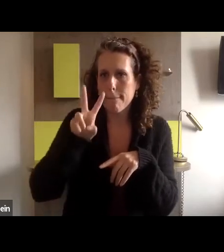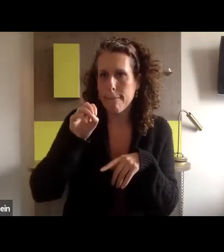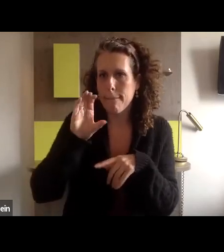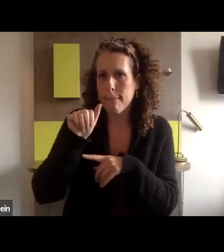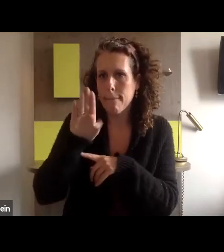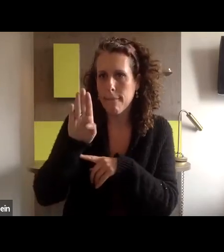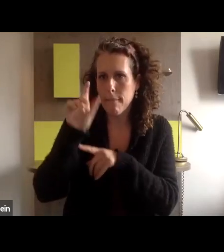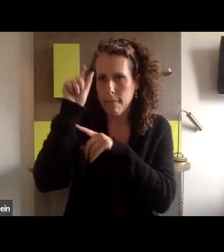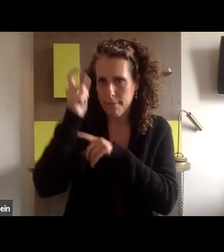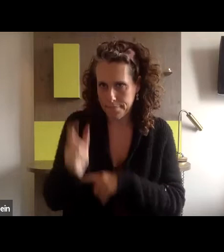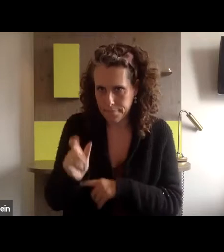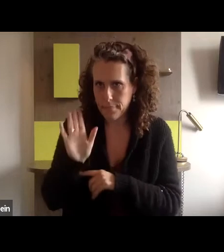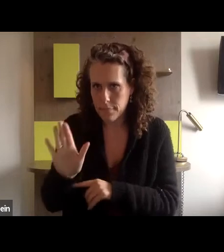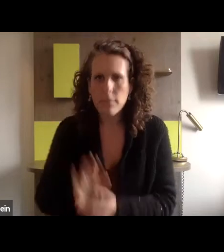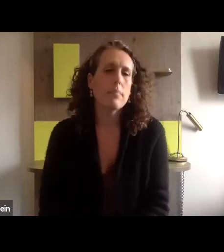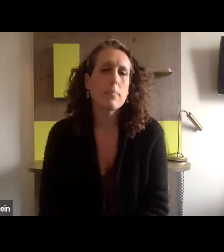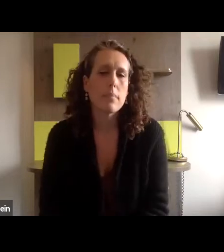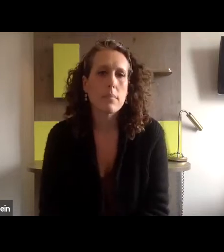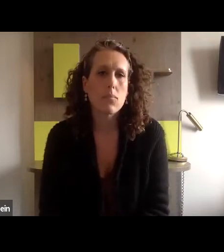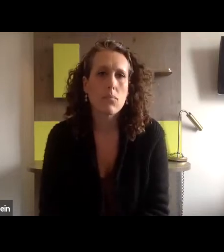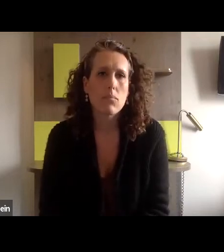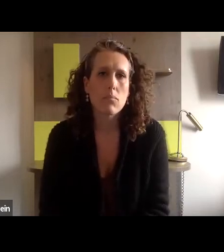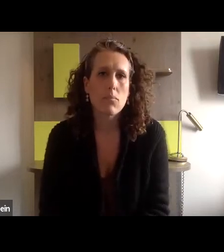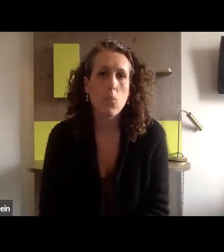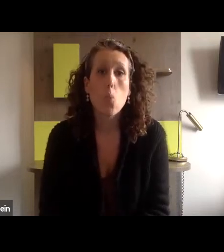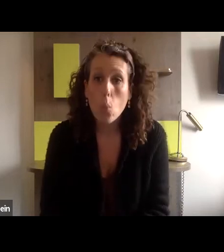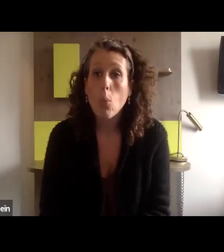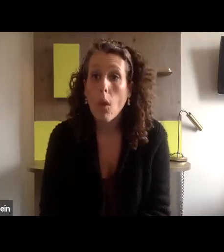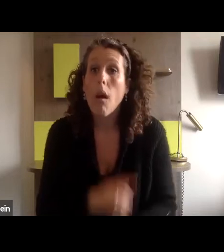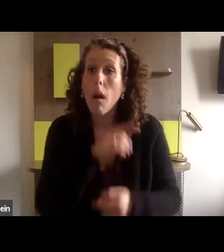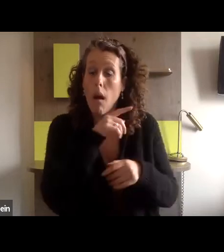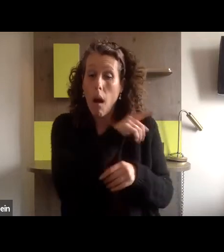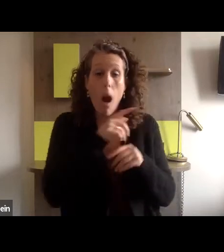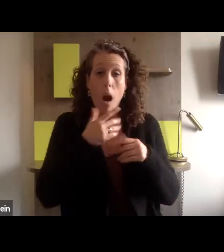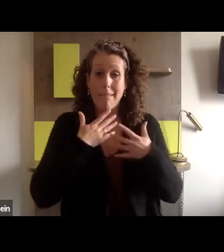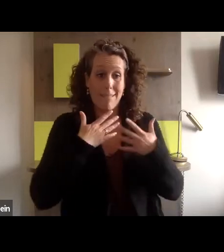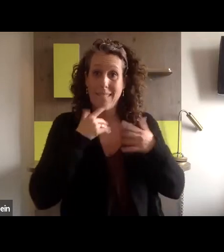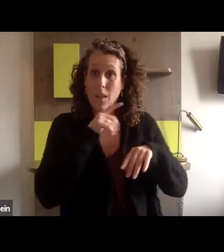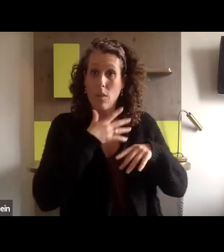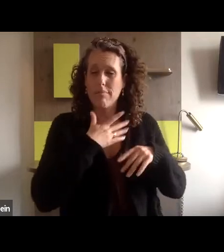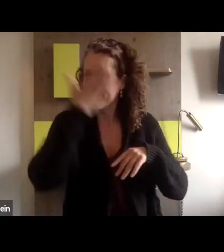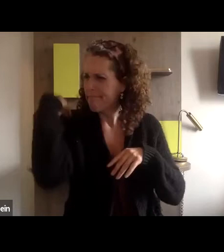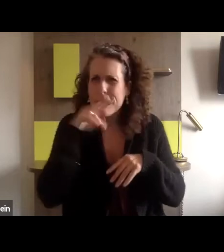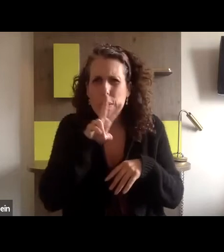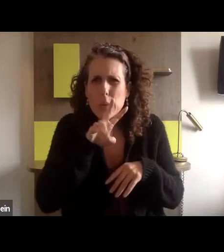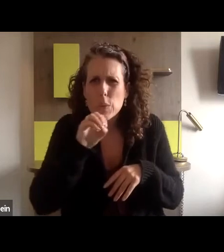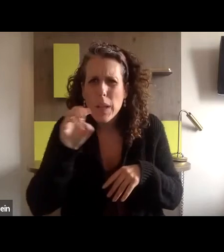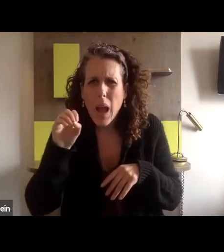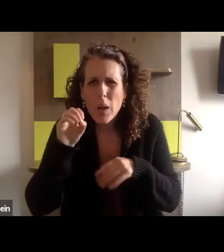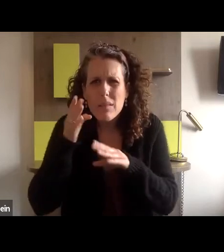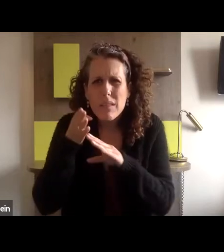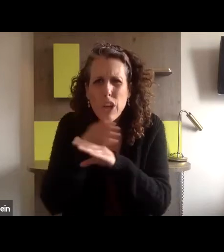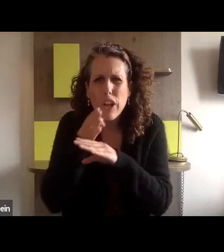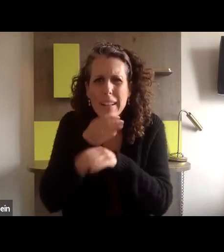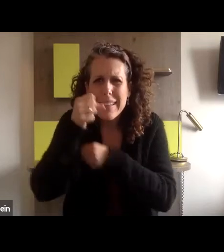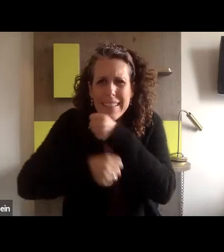We do have teaching materials that have been developed in the early 2000s here